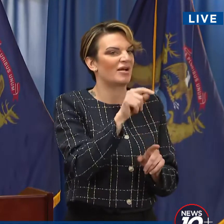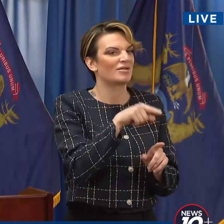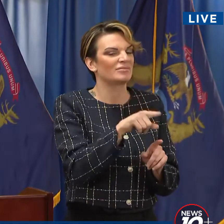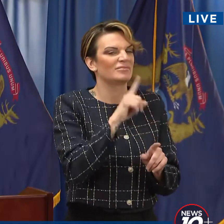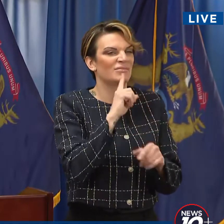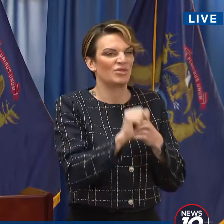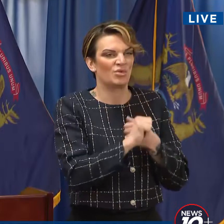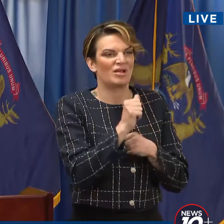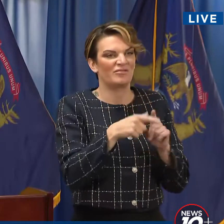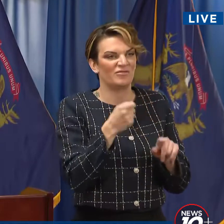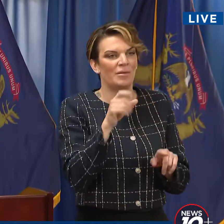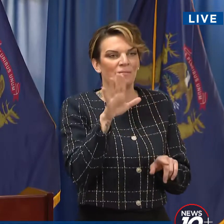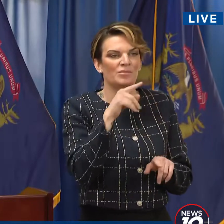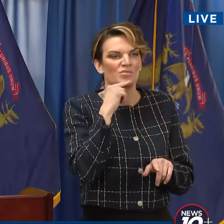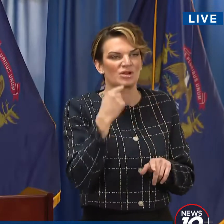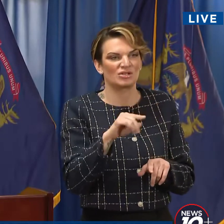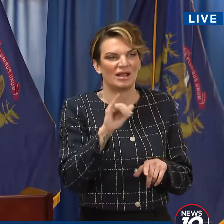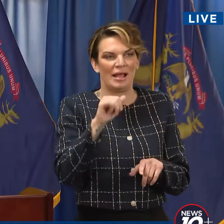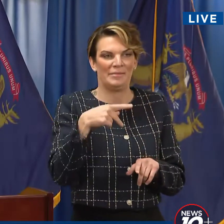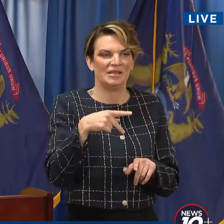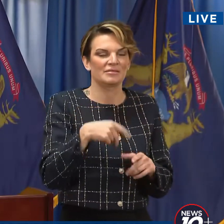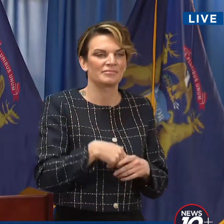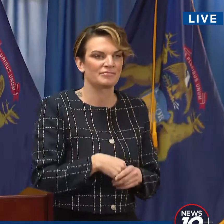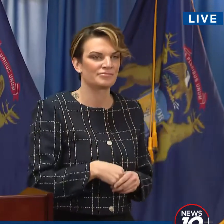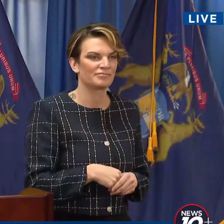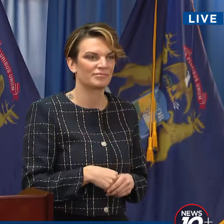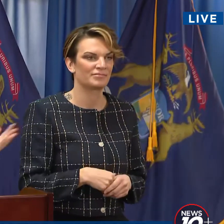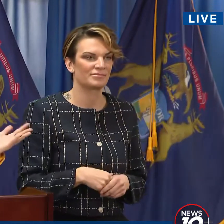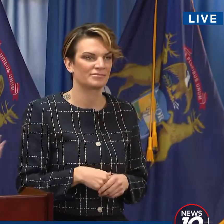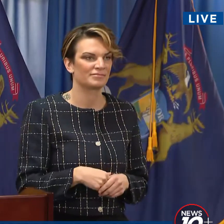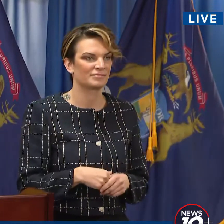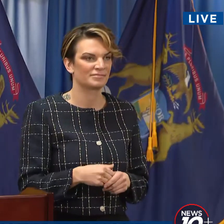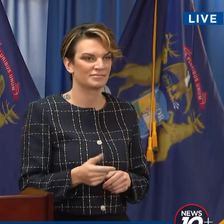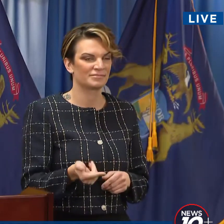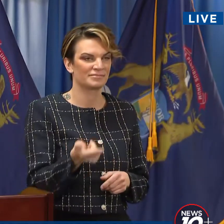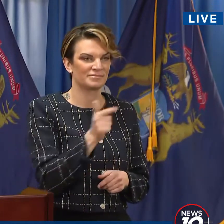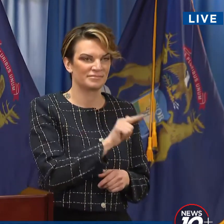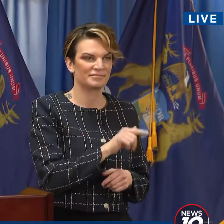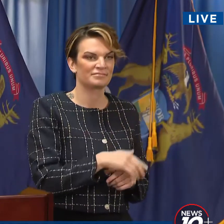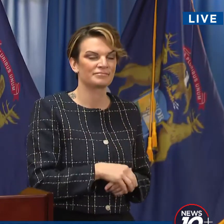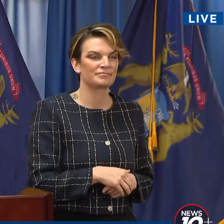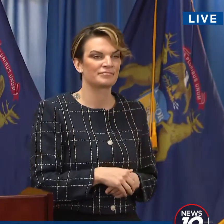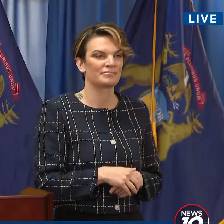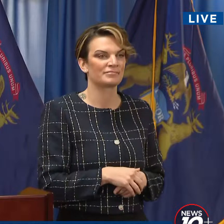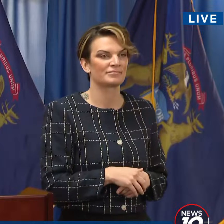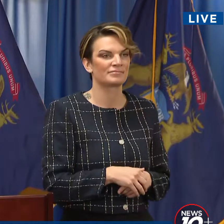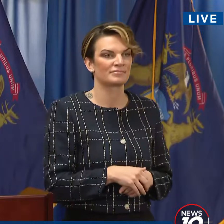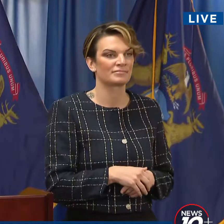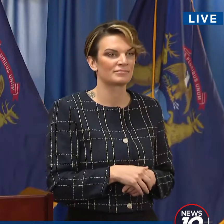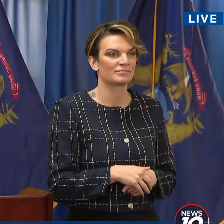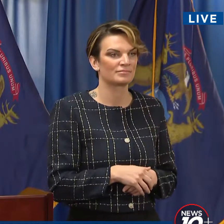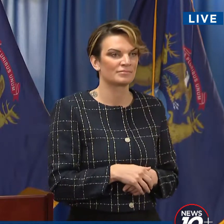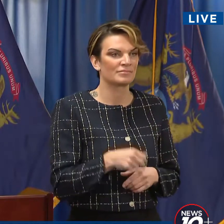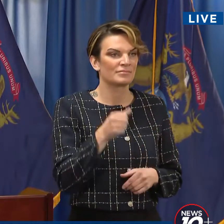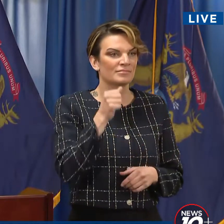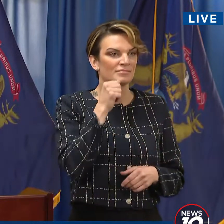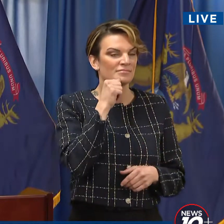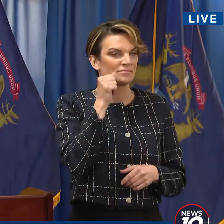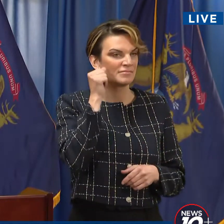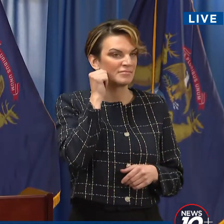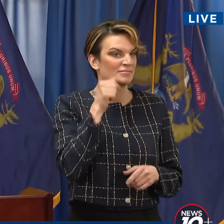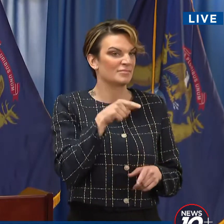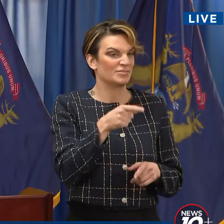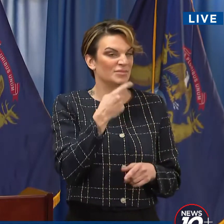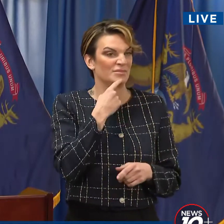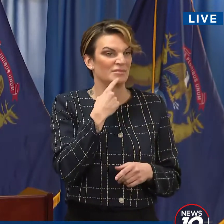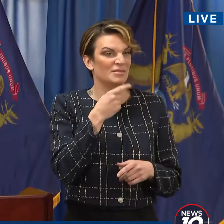of the threat came from a Russian IP address. Yeah. Yesterday, you frequently said that a lot of signs pointed to